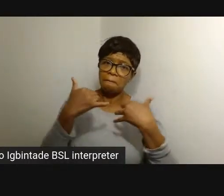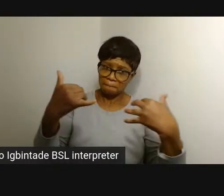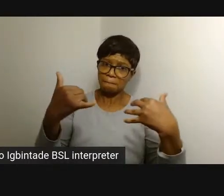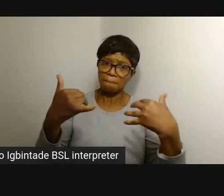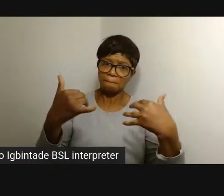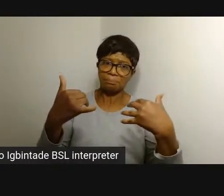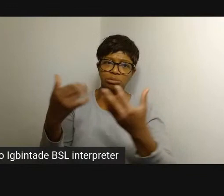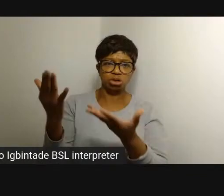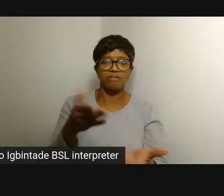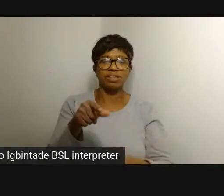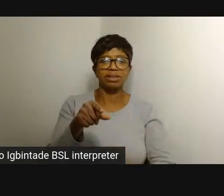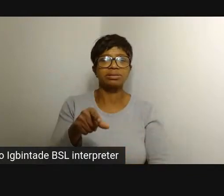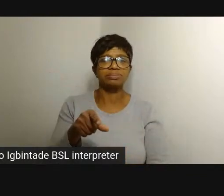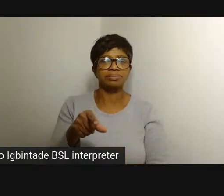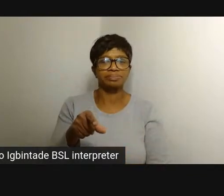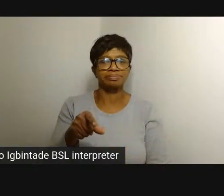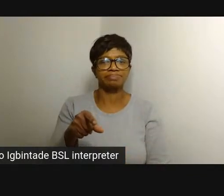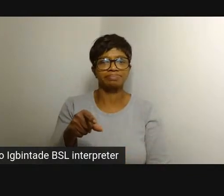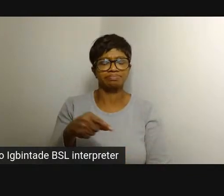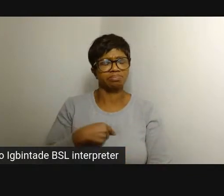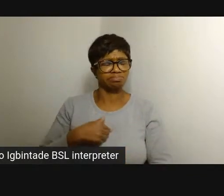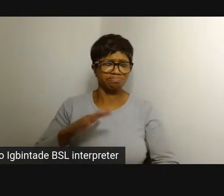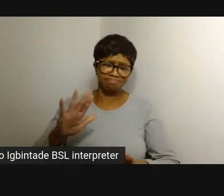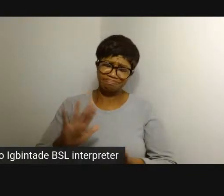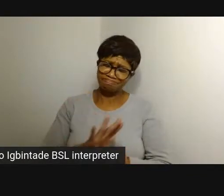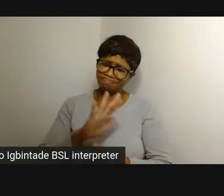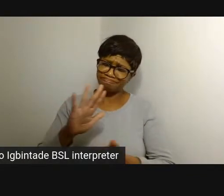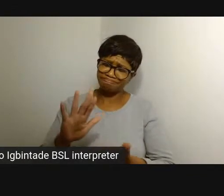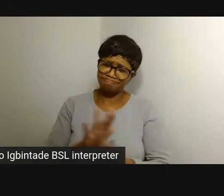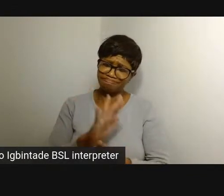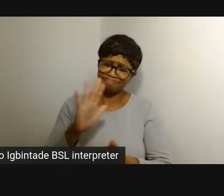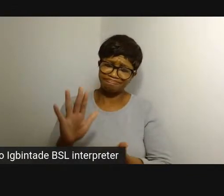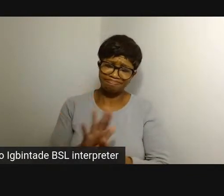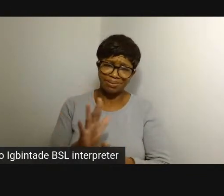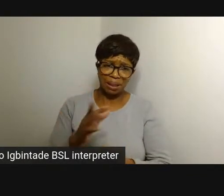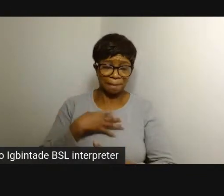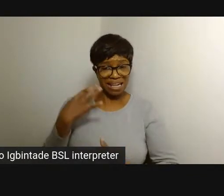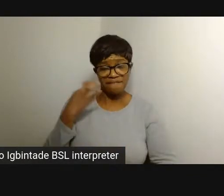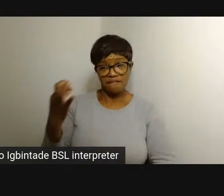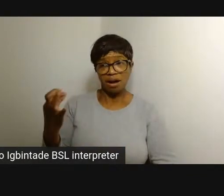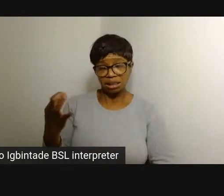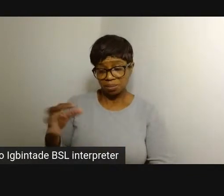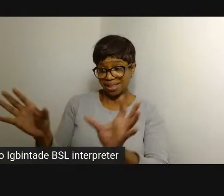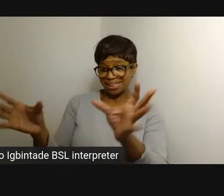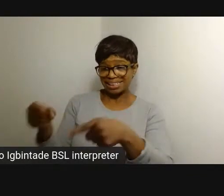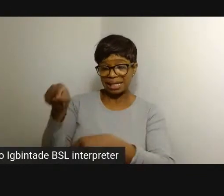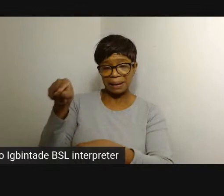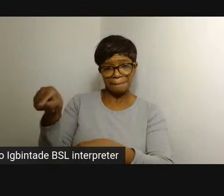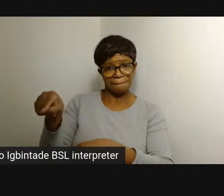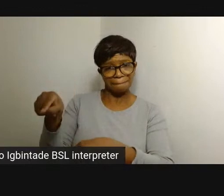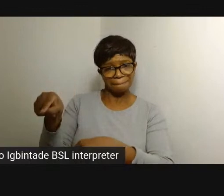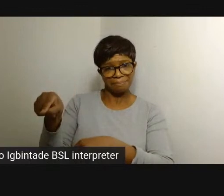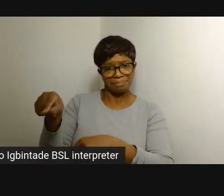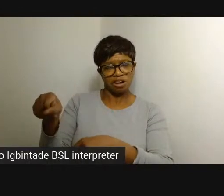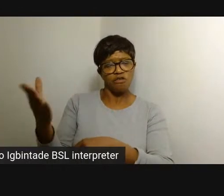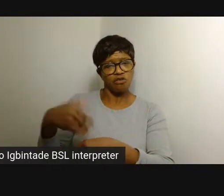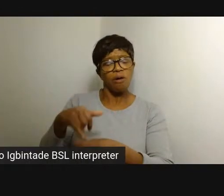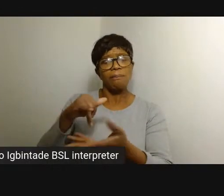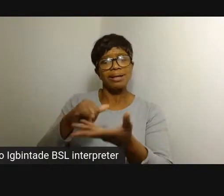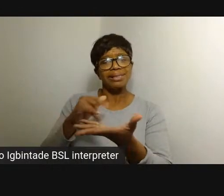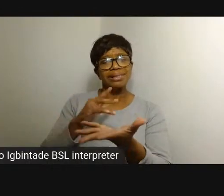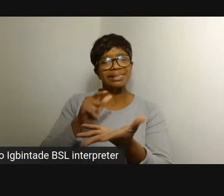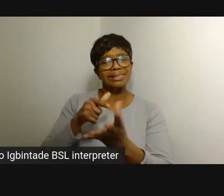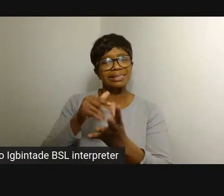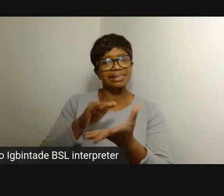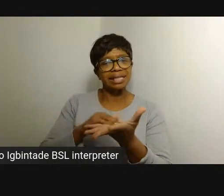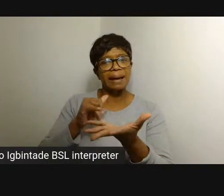Commons Service, and we are delighted to have been asked by the team behind the Sam Sharpe